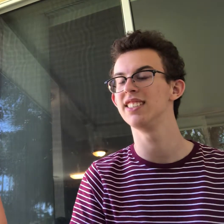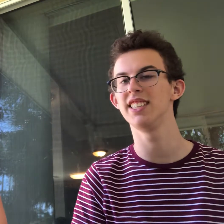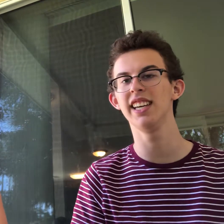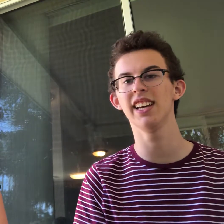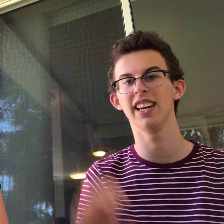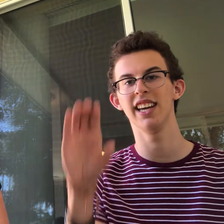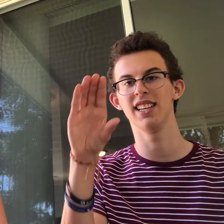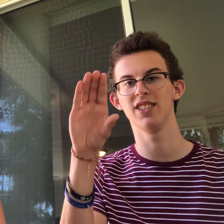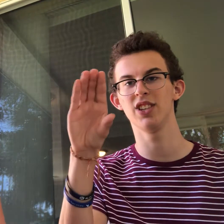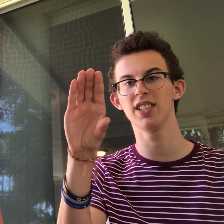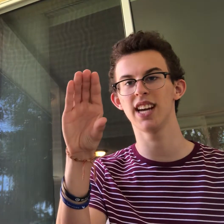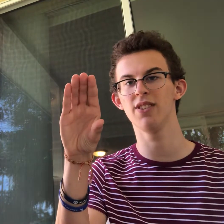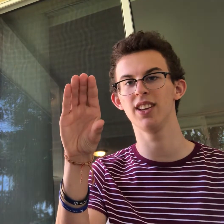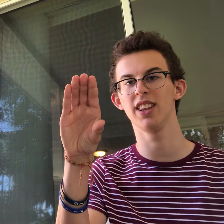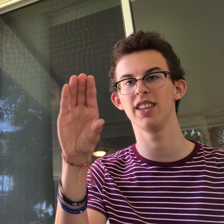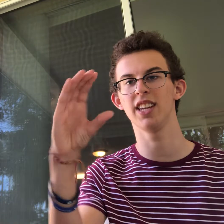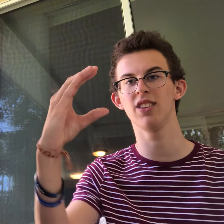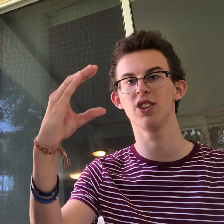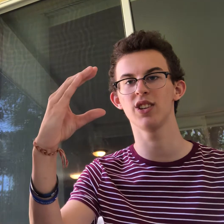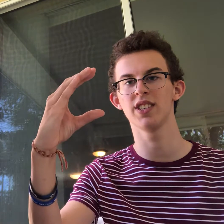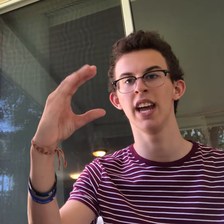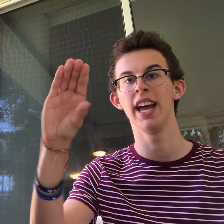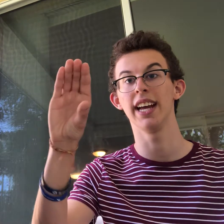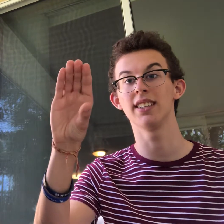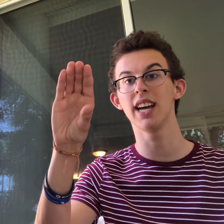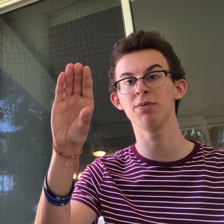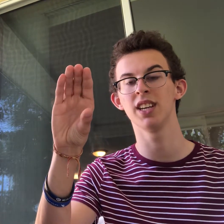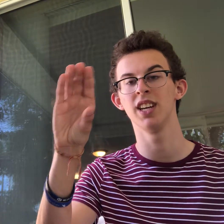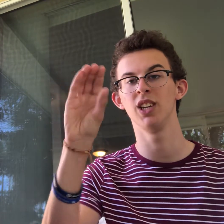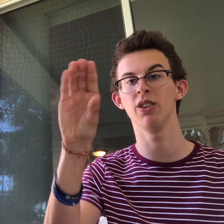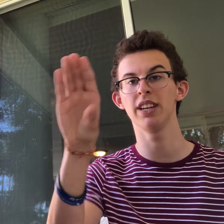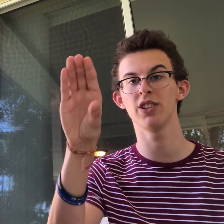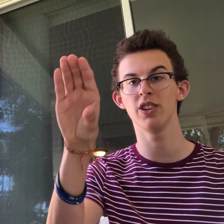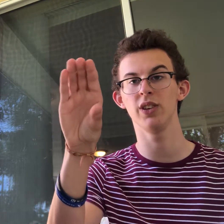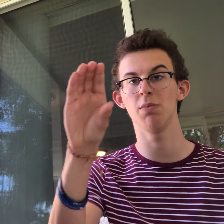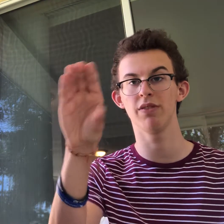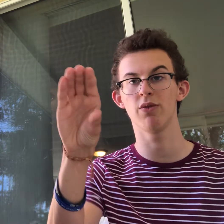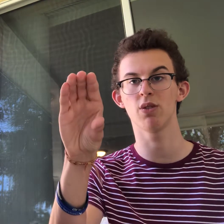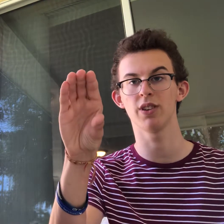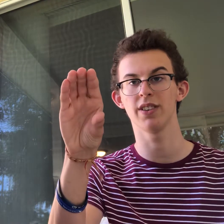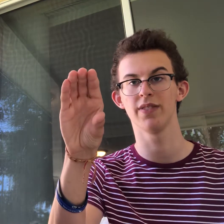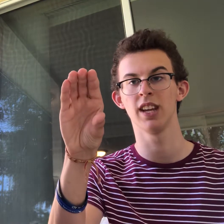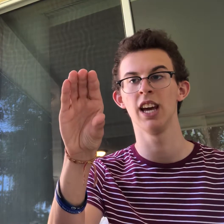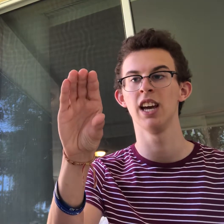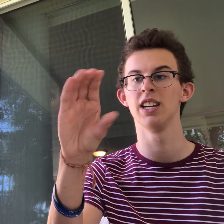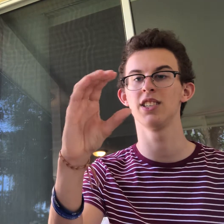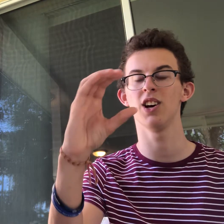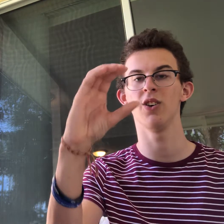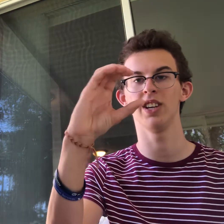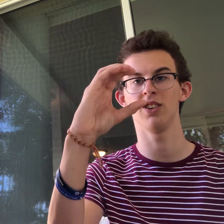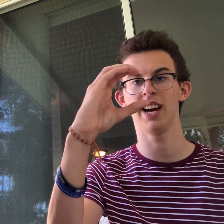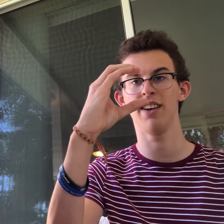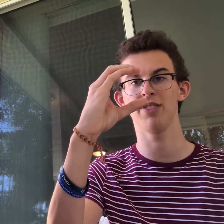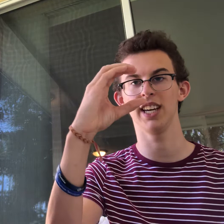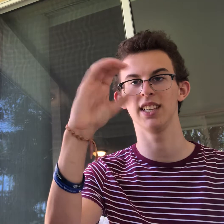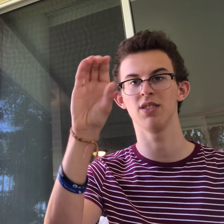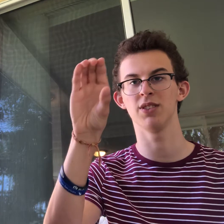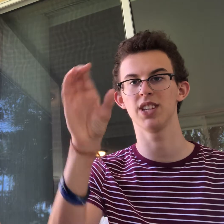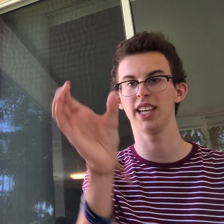C is just how the letter looks, except you want to make sure you keep it forward. So you'll have it's almost like you're